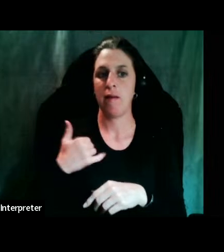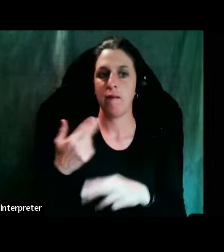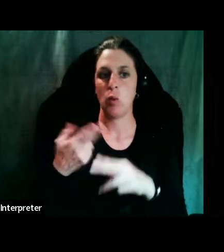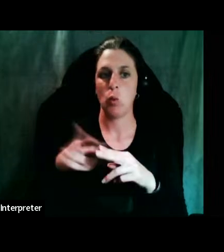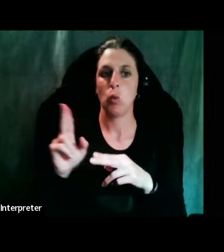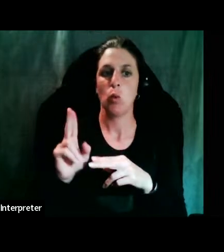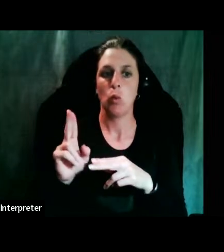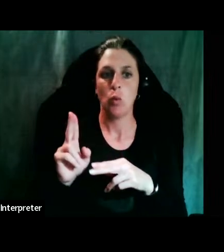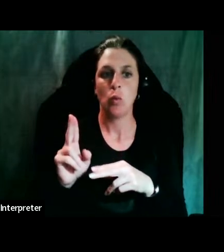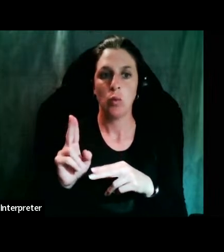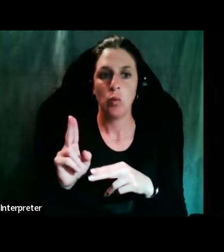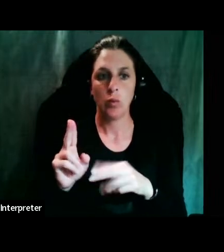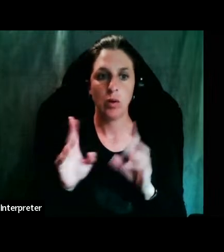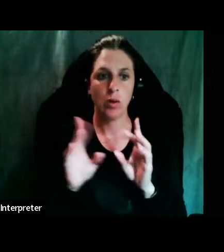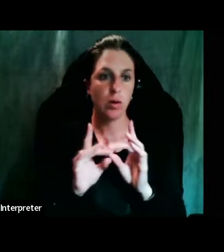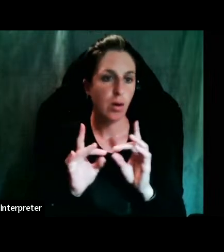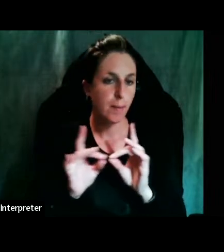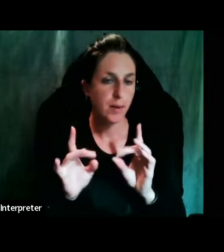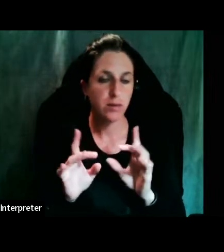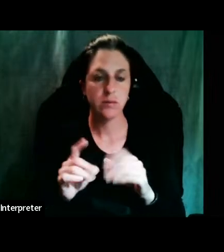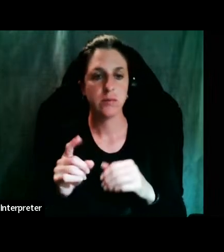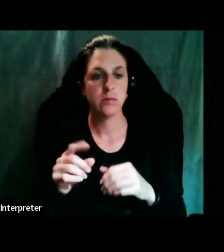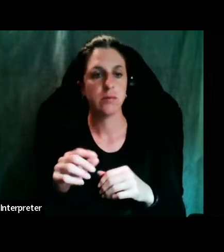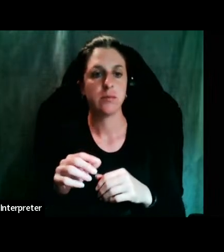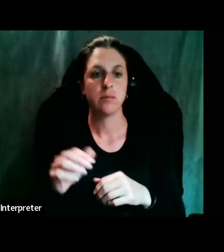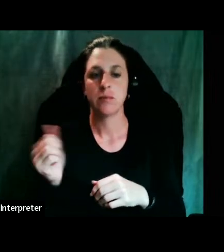loves a holiday, a day off from work.